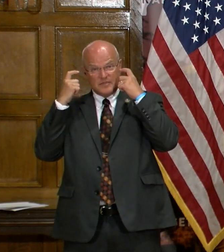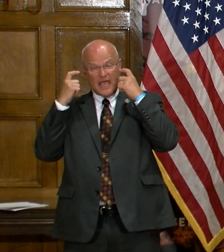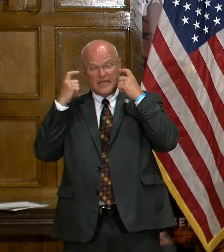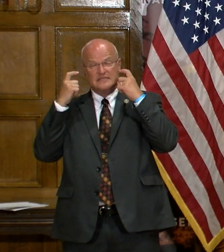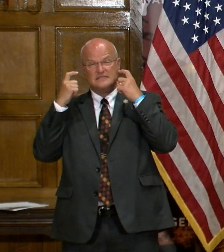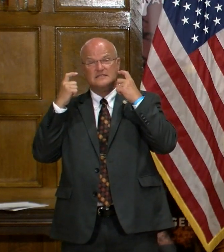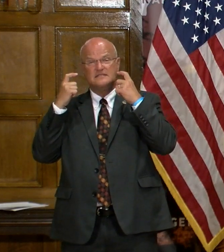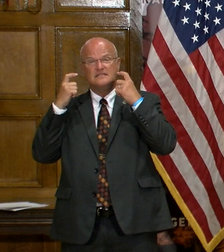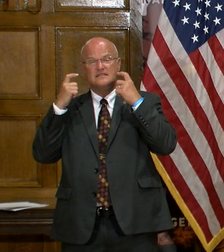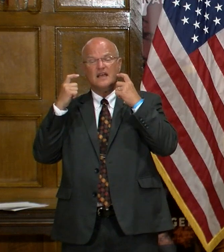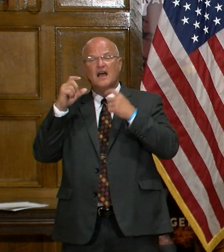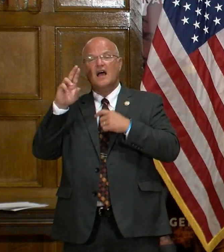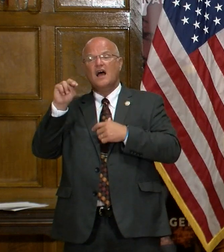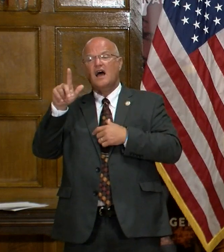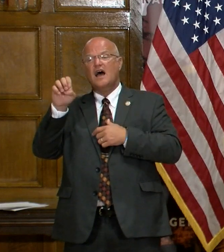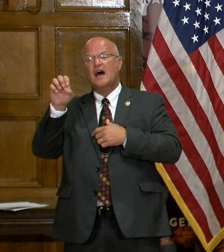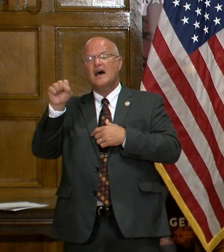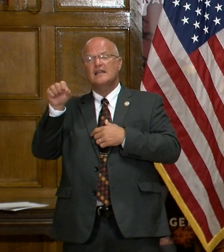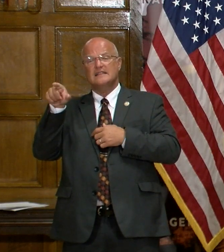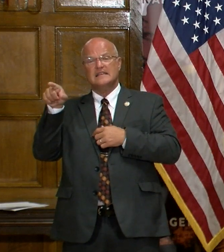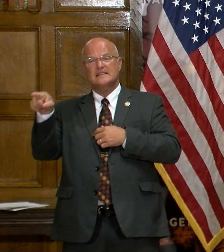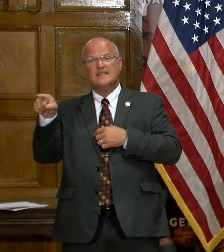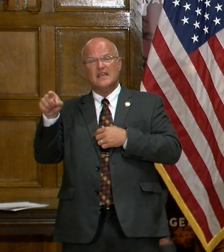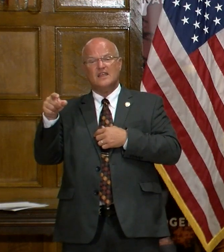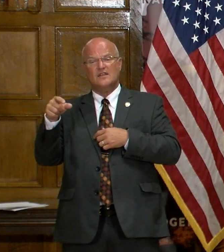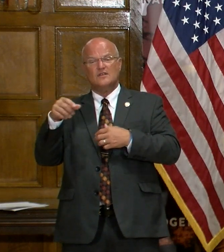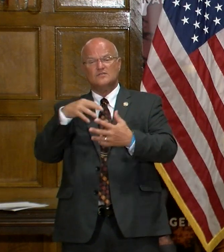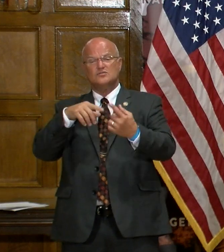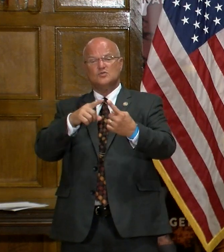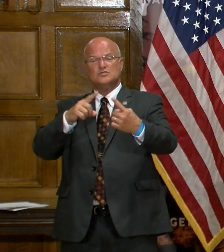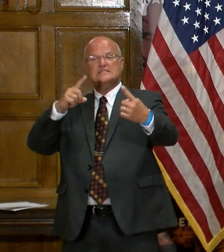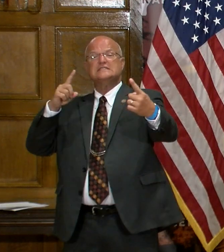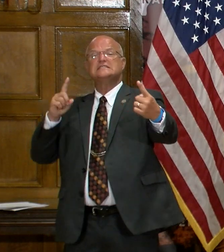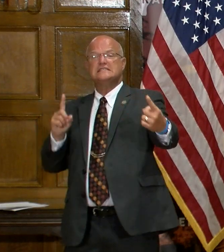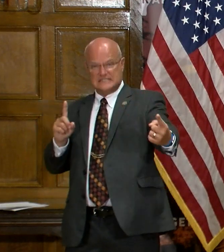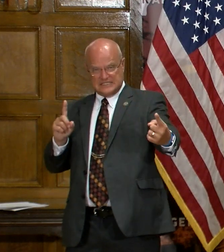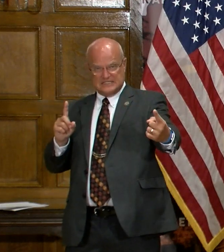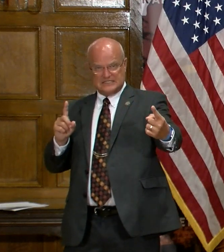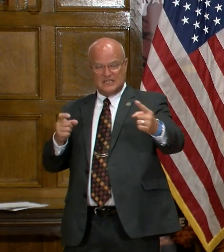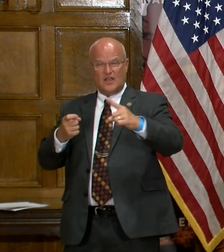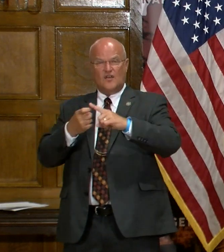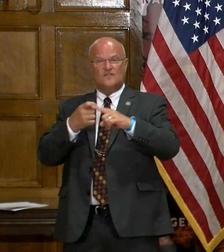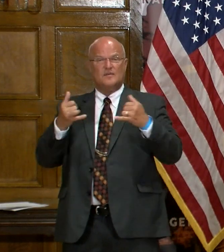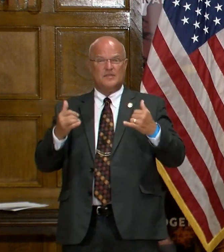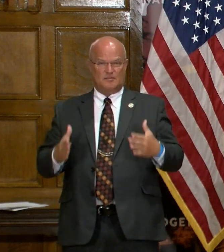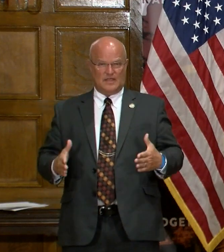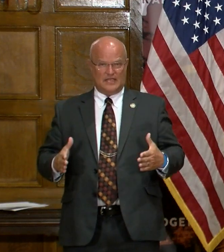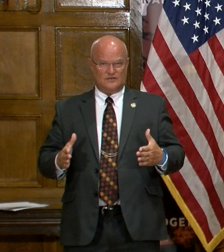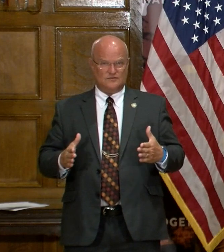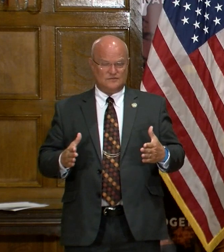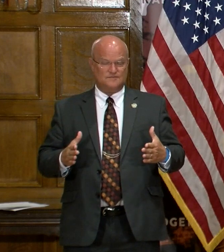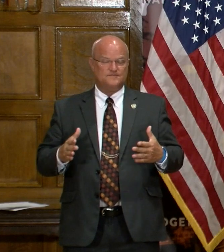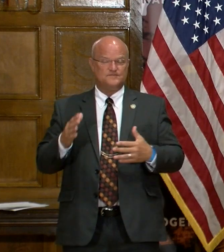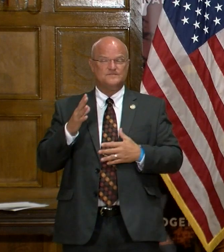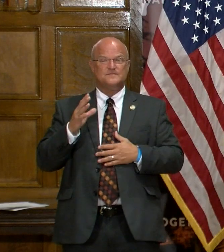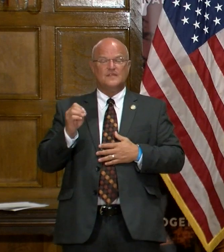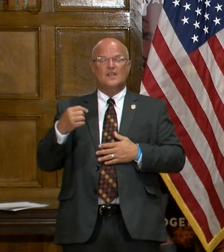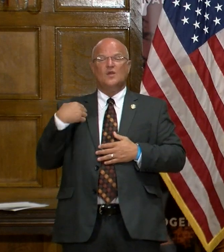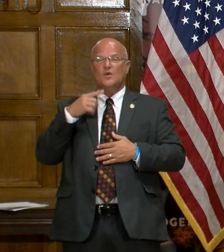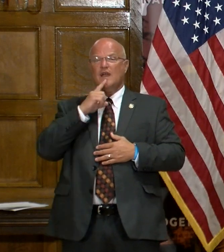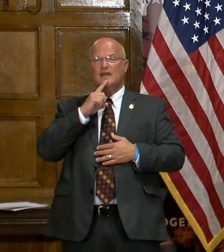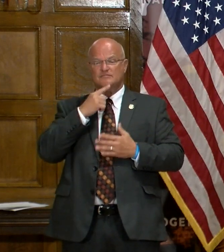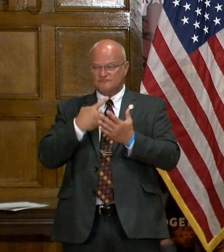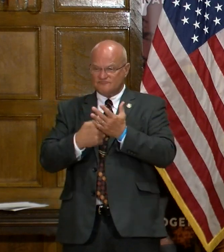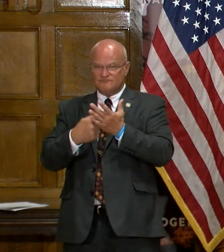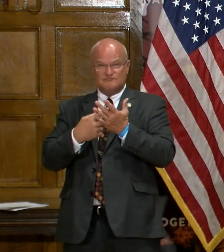mask unless they are significantly socially distanced from the players. And we